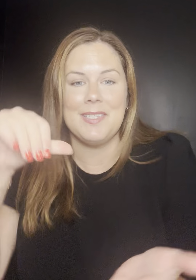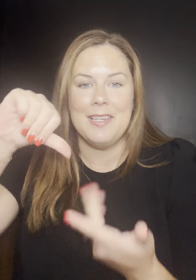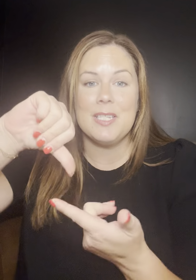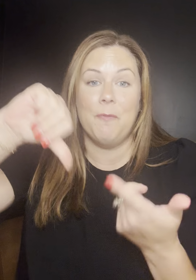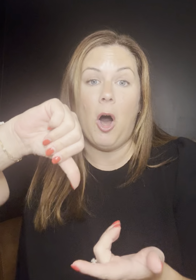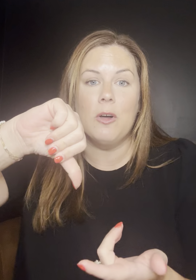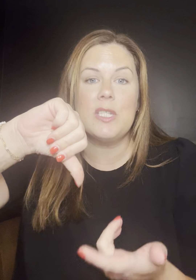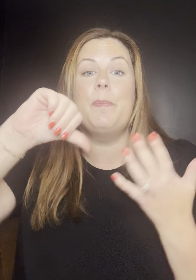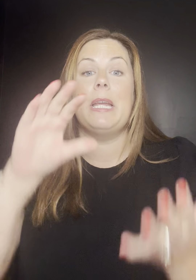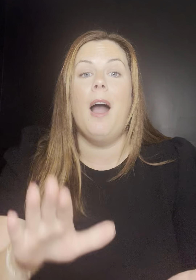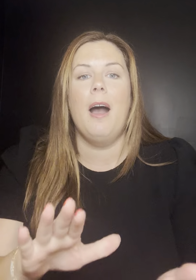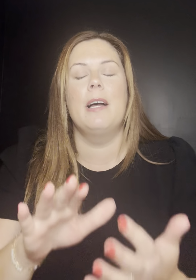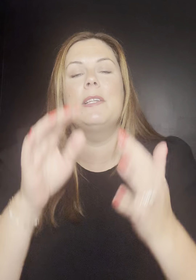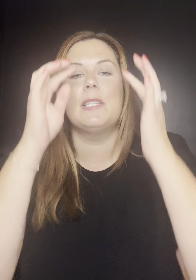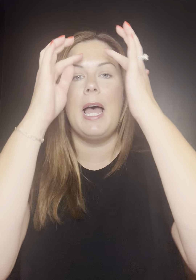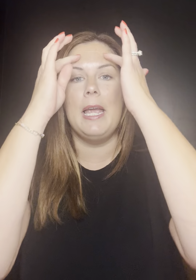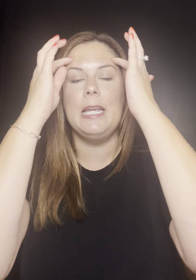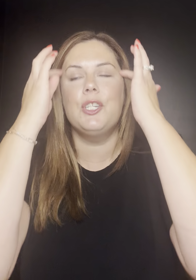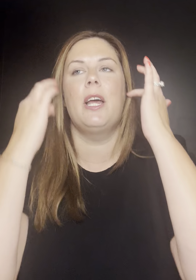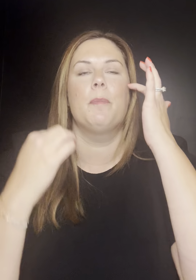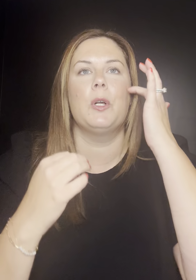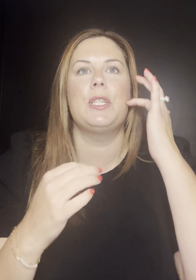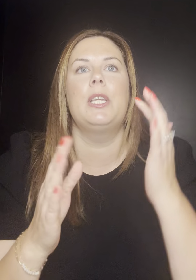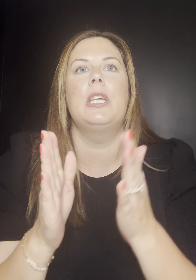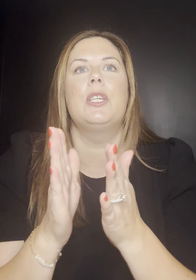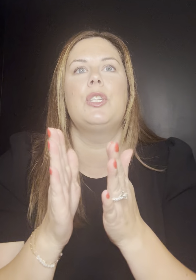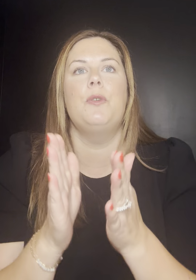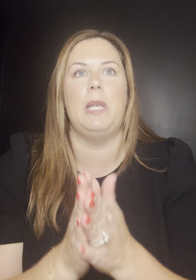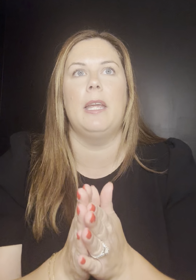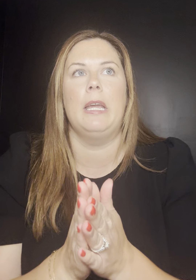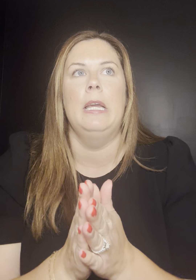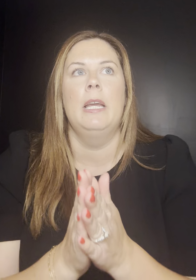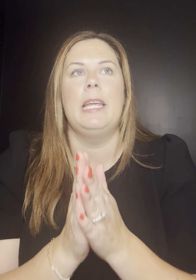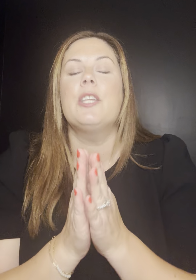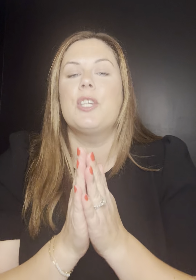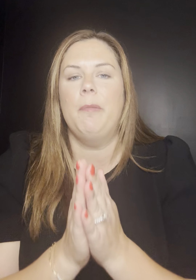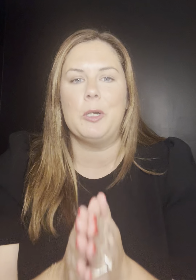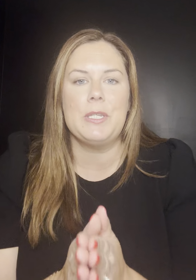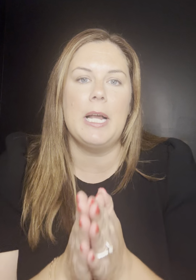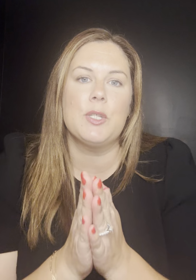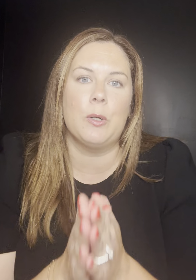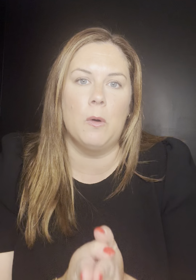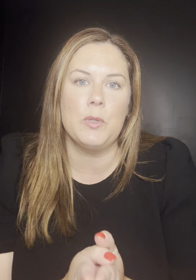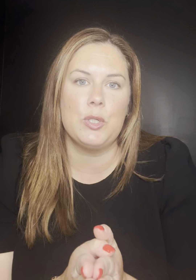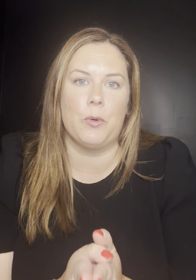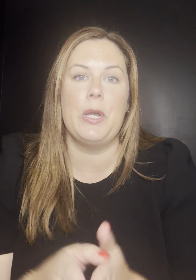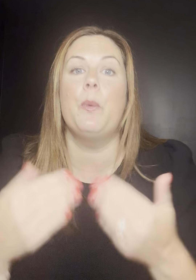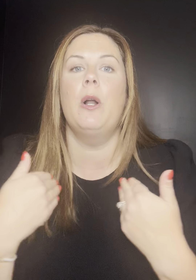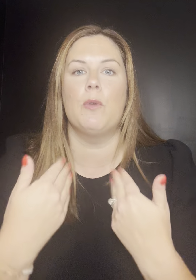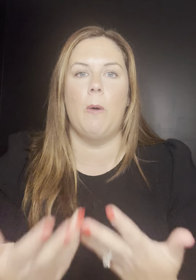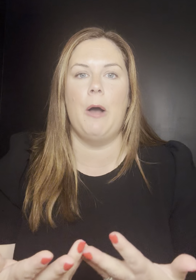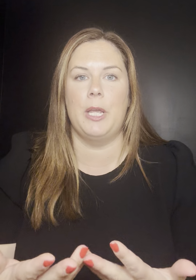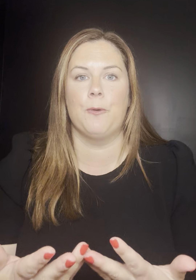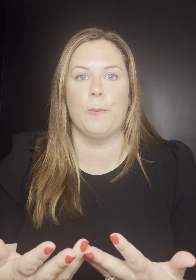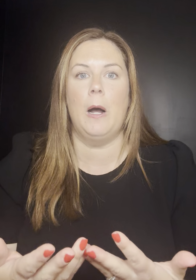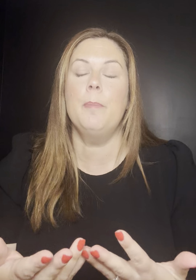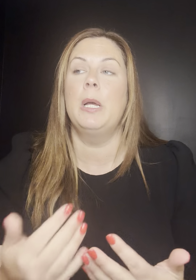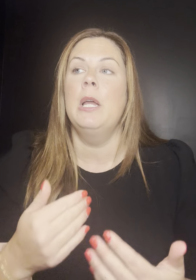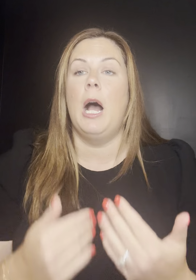it's false because each deaf person is unique. Each deaf person has their own story. We don't know how they grew up.